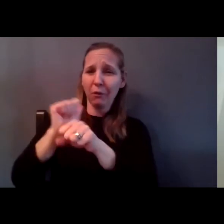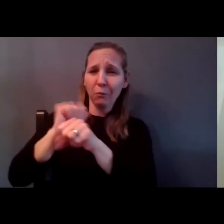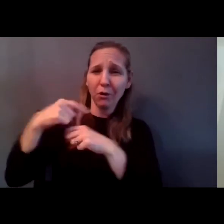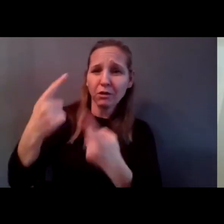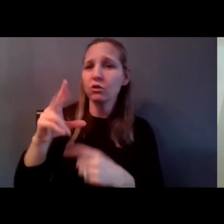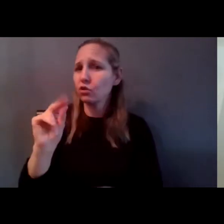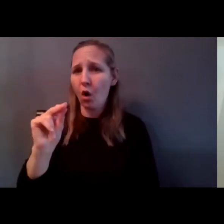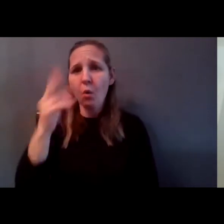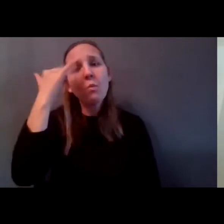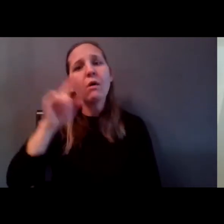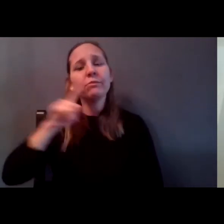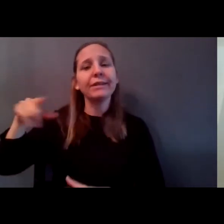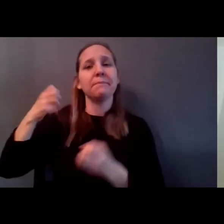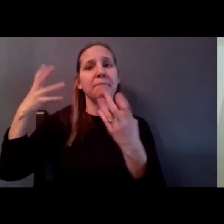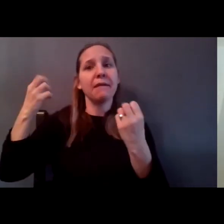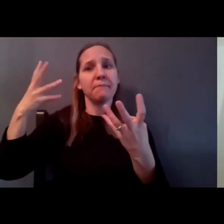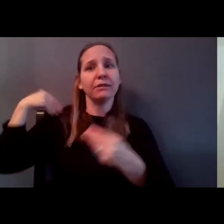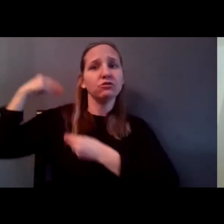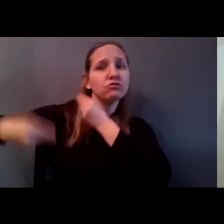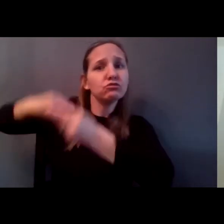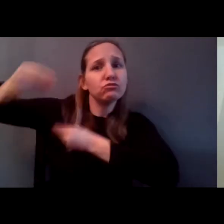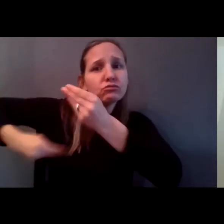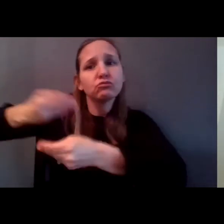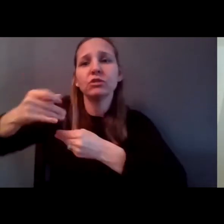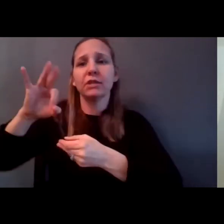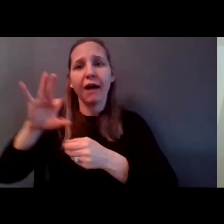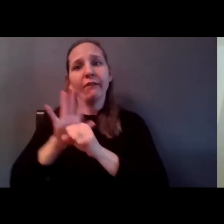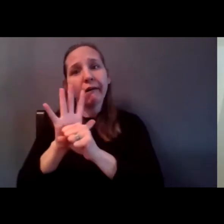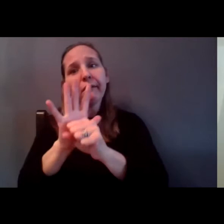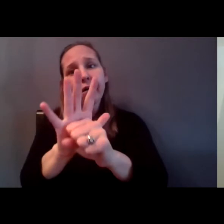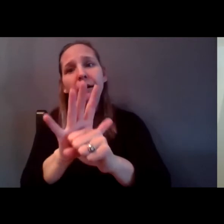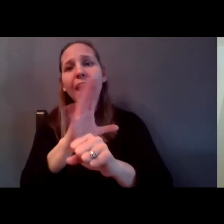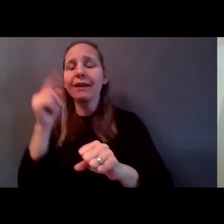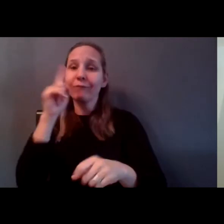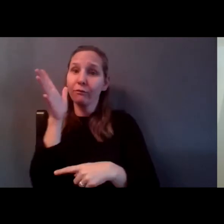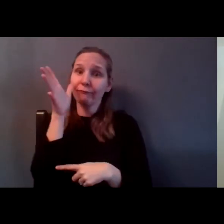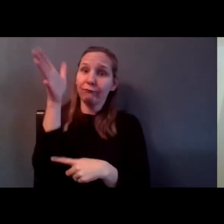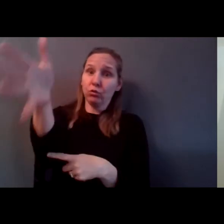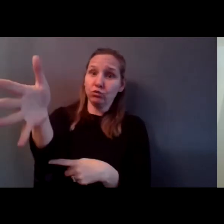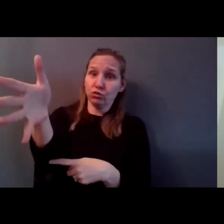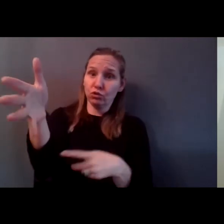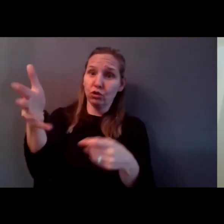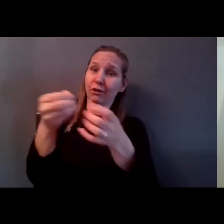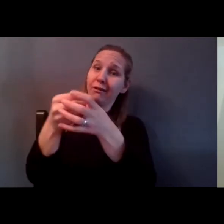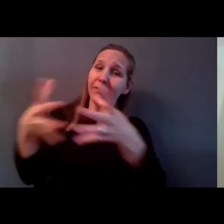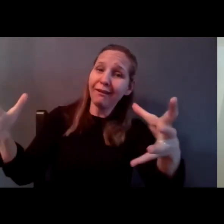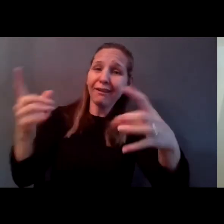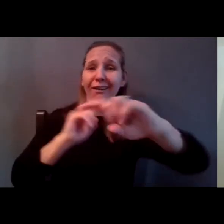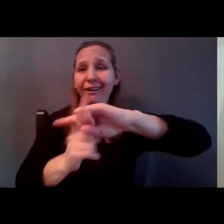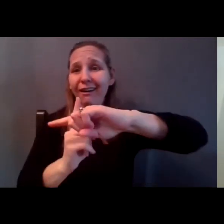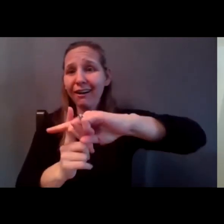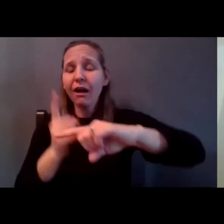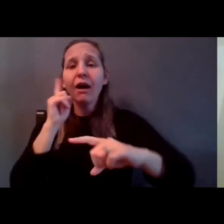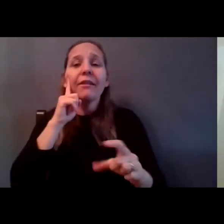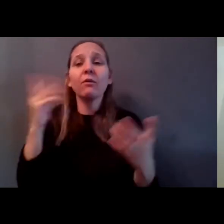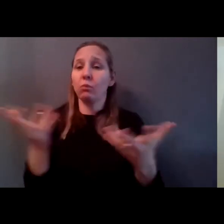generations of effort. In order to speak to future prosperity, I think it's important that we look